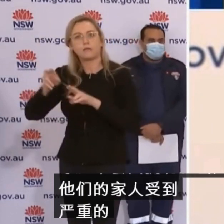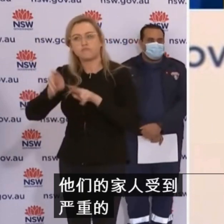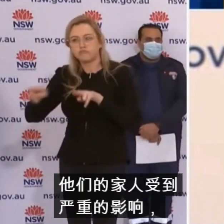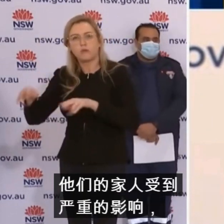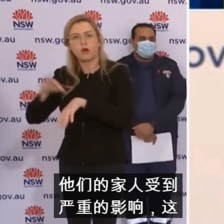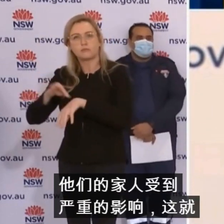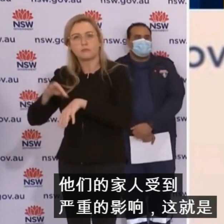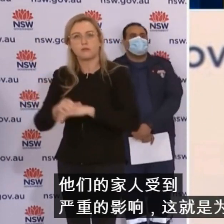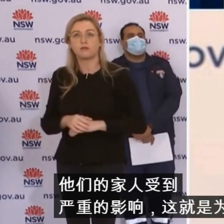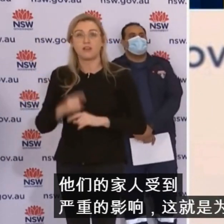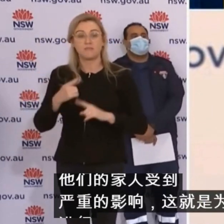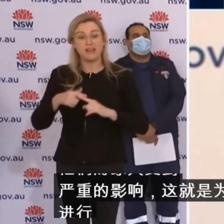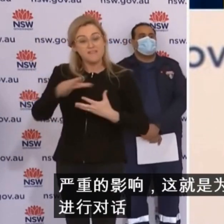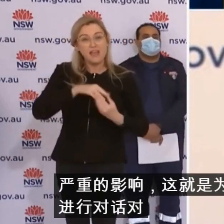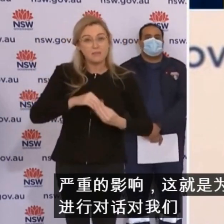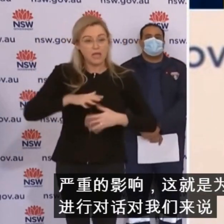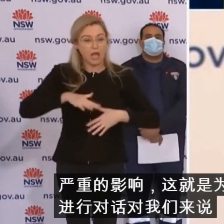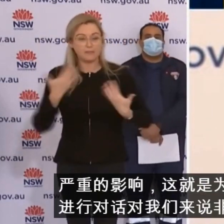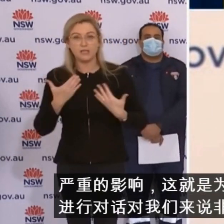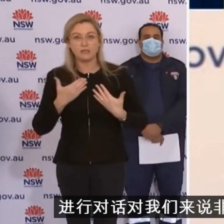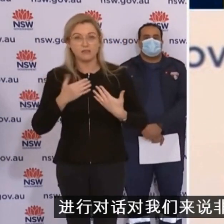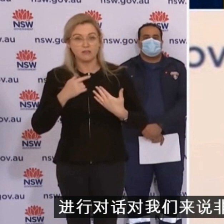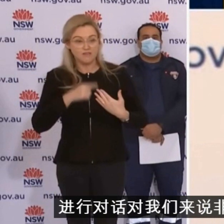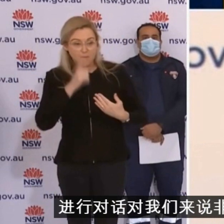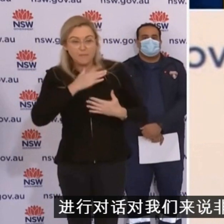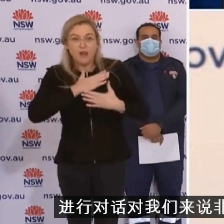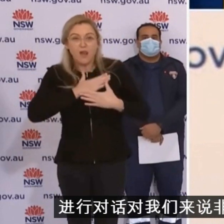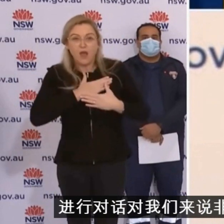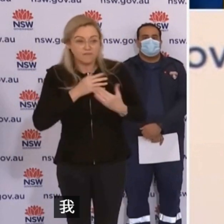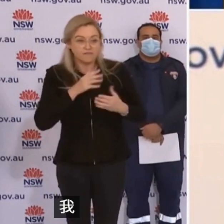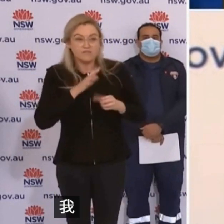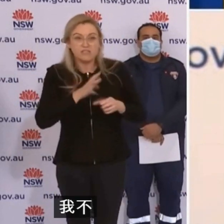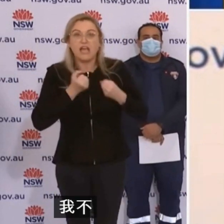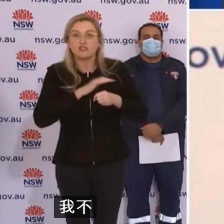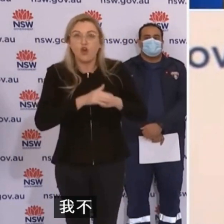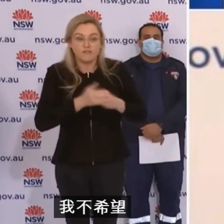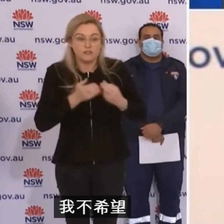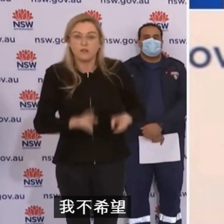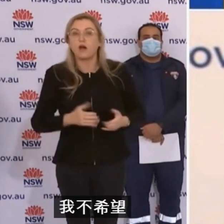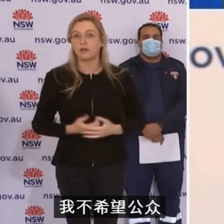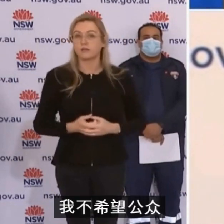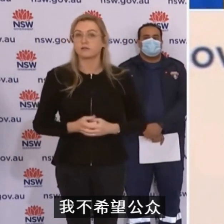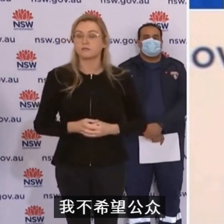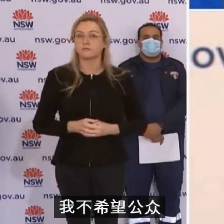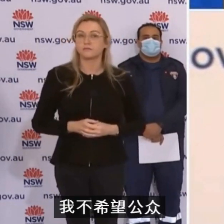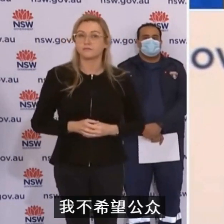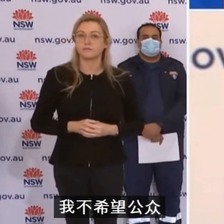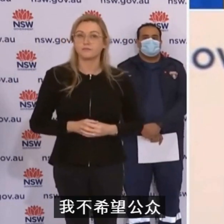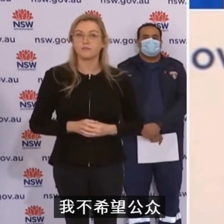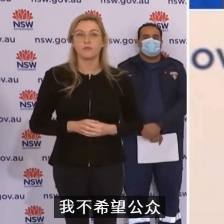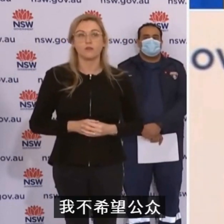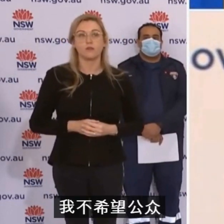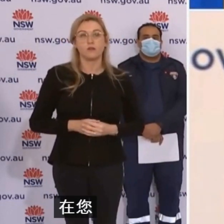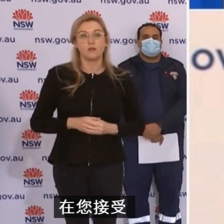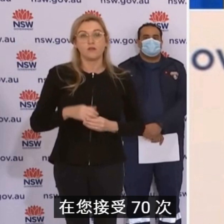COVID in a severe way. And that's why it's really important for us to have the conversation now. I don't expect the public, our citizens, to suddenly have a